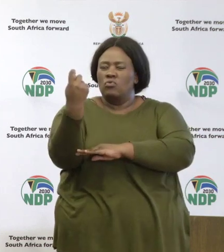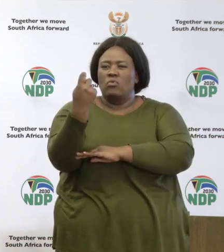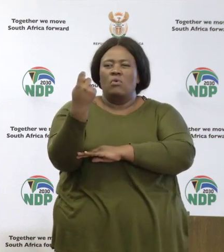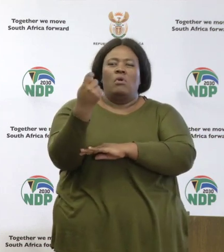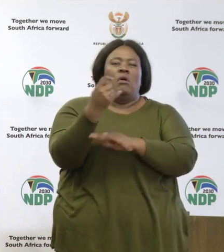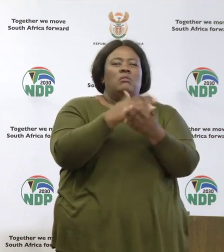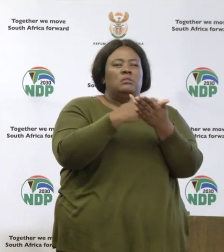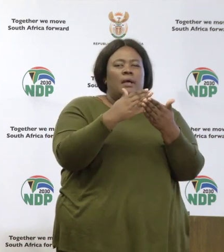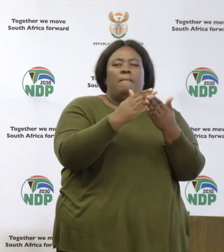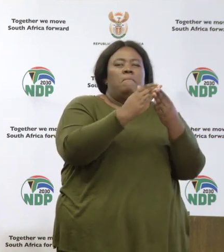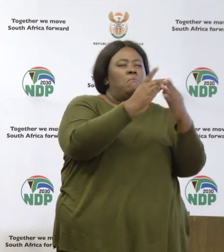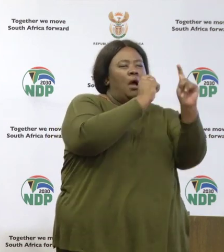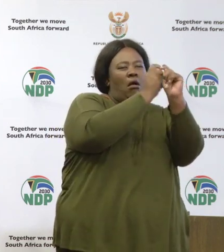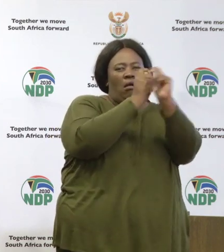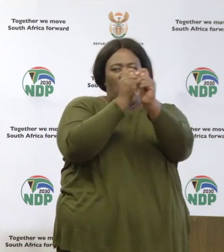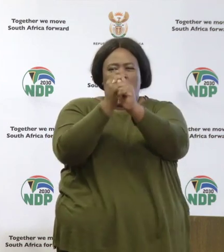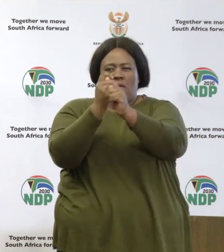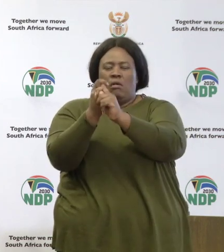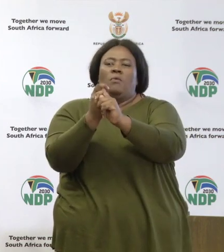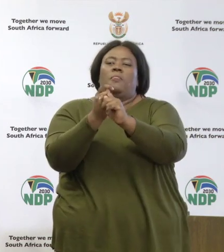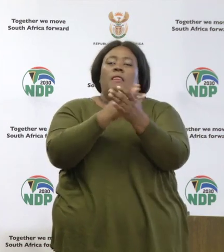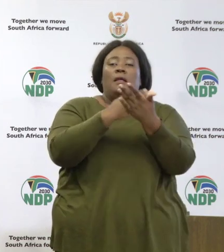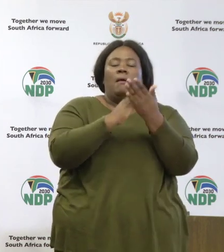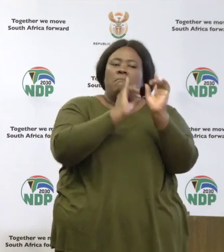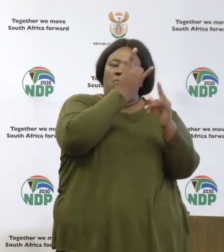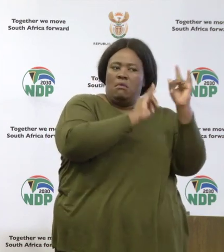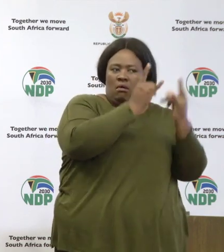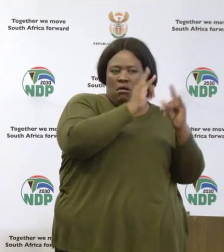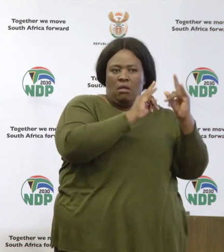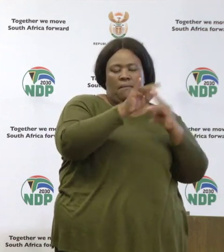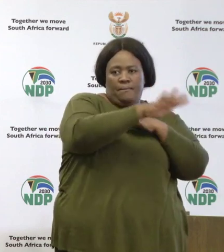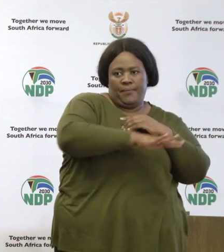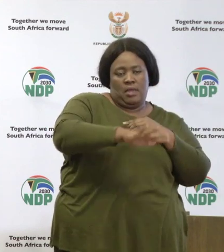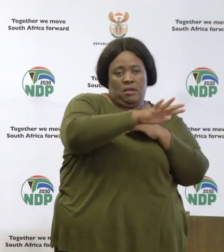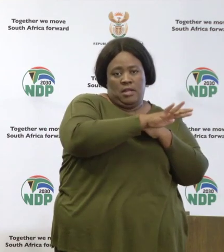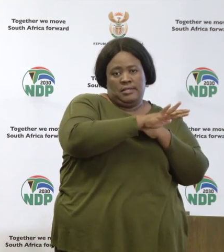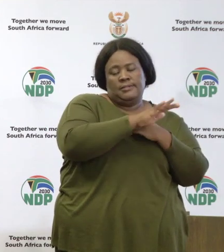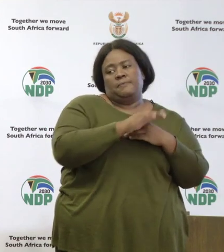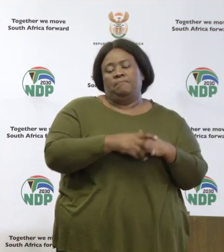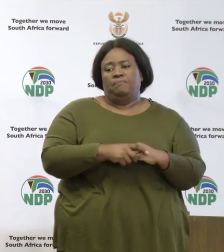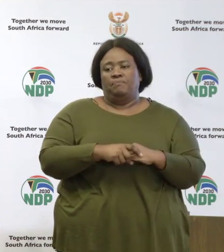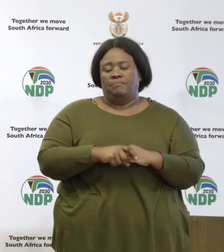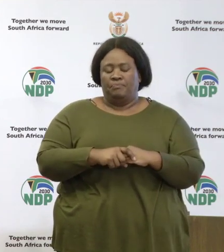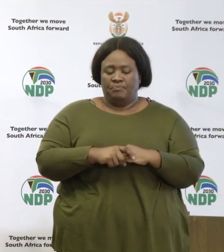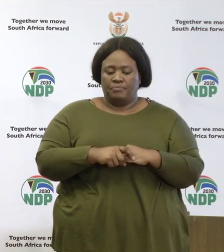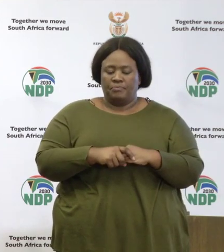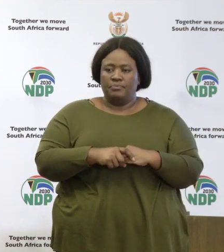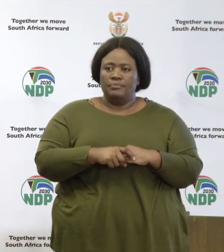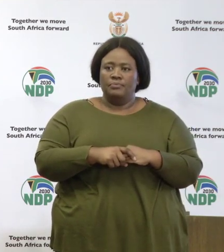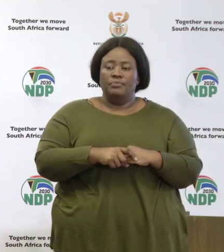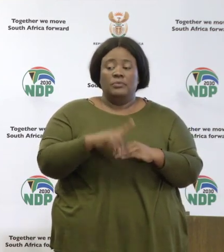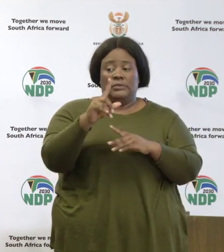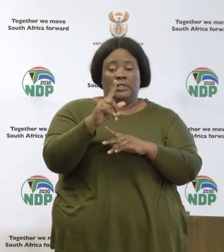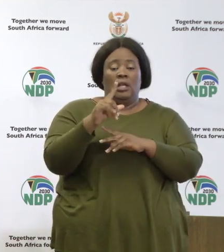are informal in the urban areas, and some of them are informal settlements in the rural areas. And in the